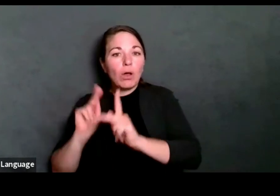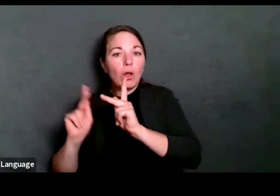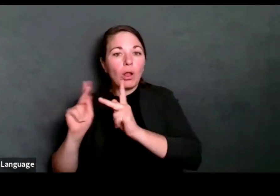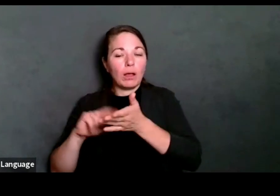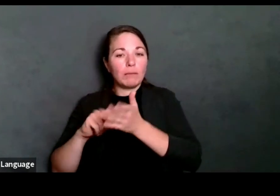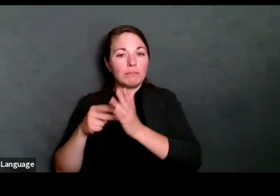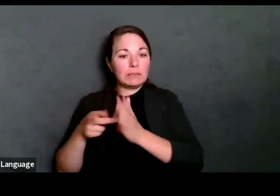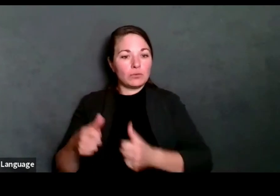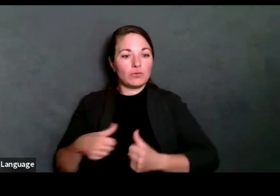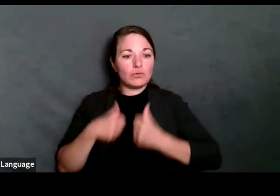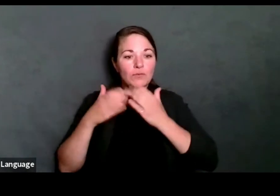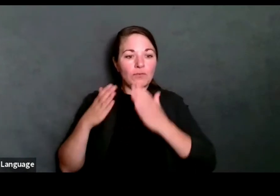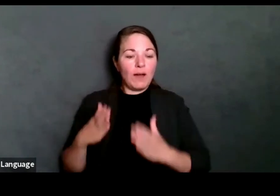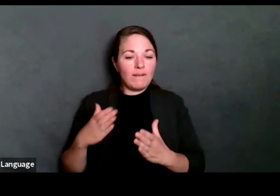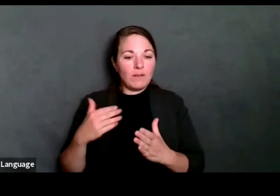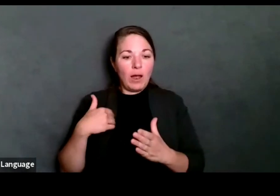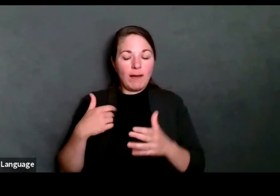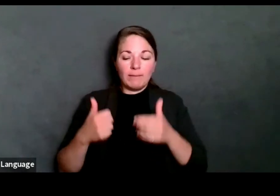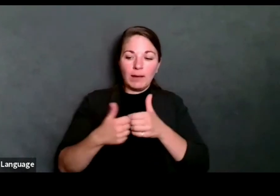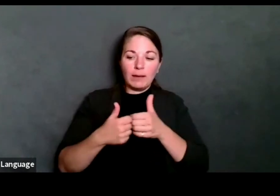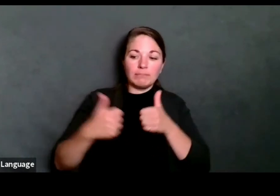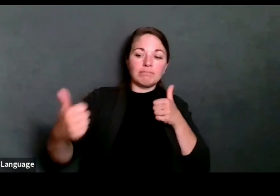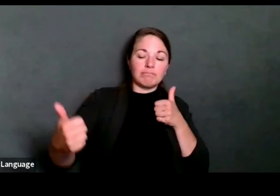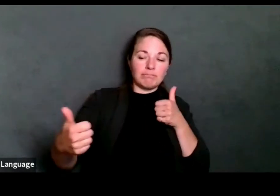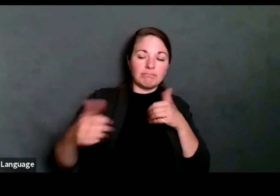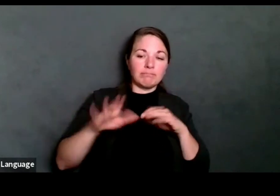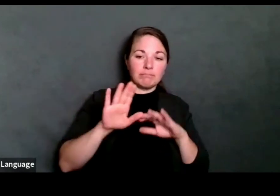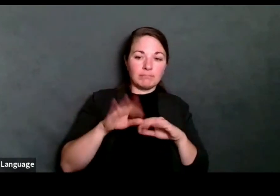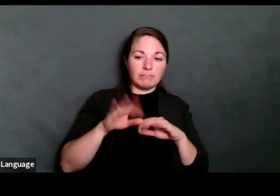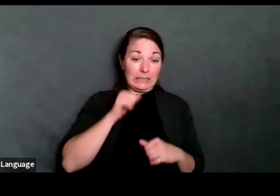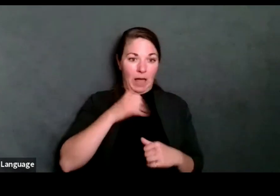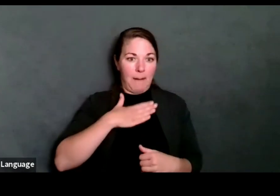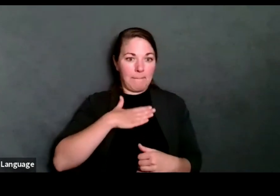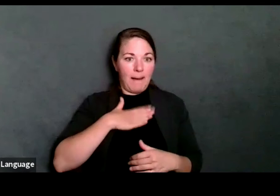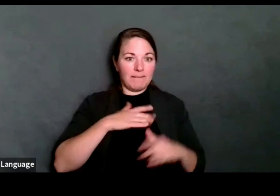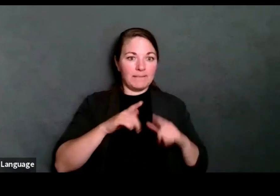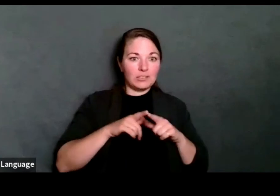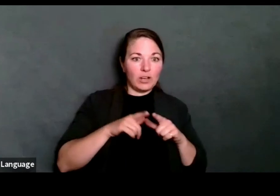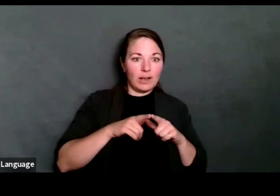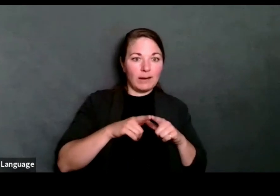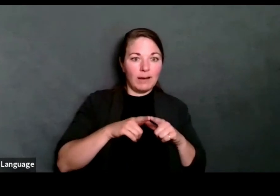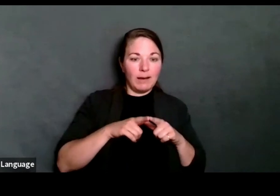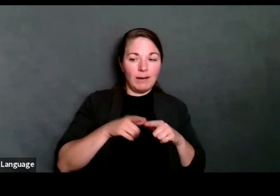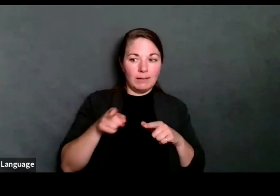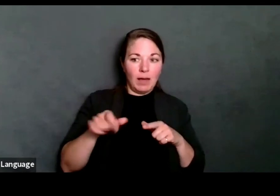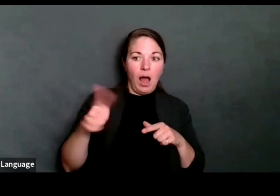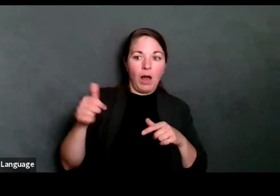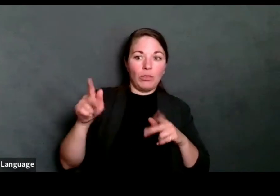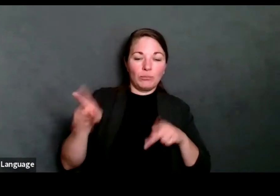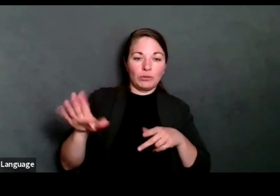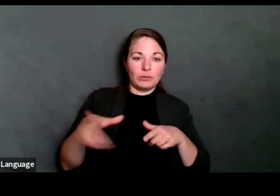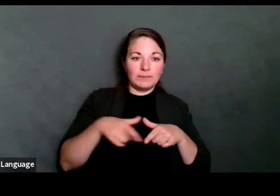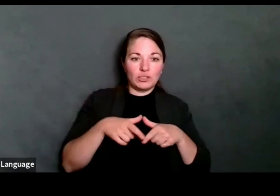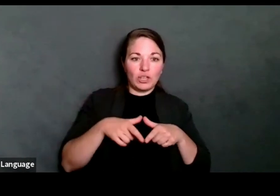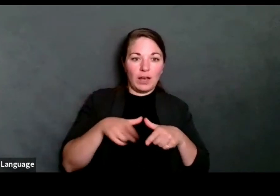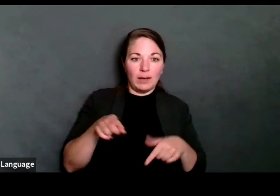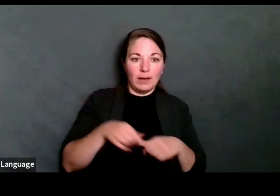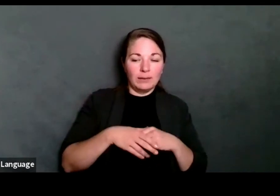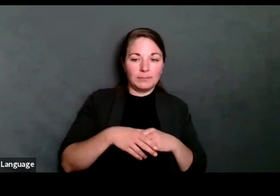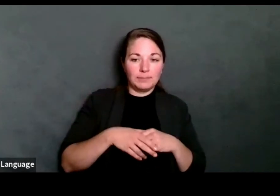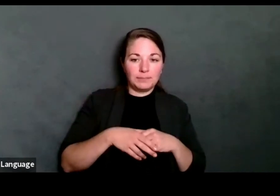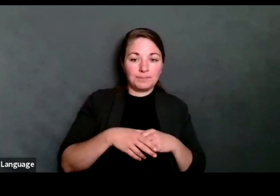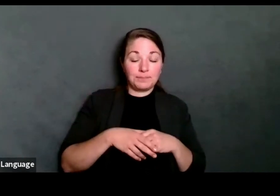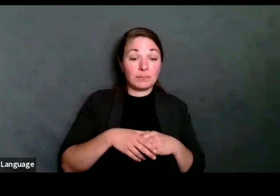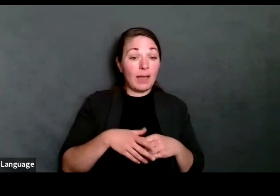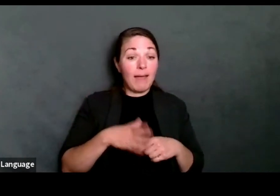the survivor have a little emotional distance, right? Their vagina isn't being implicated directly, and it doesn't imply